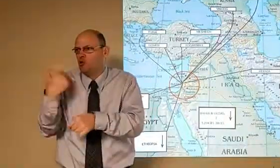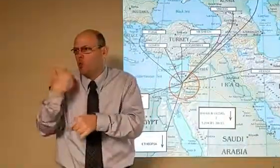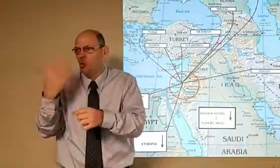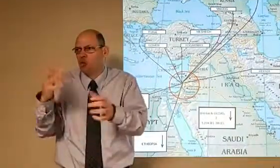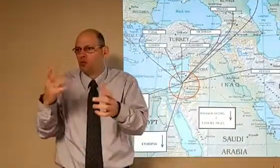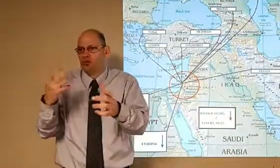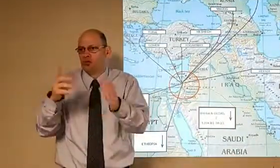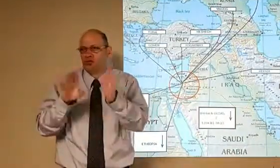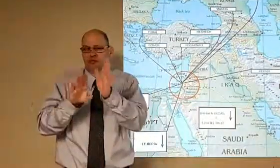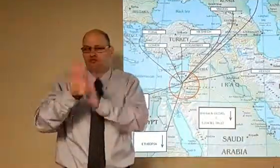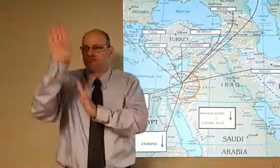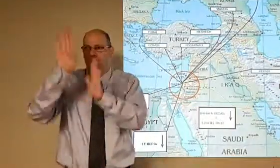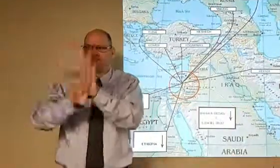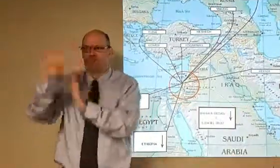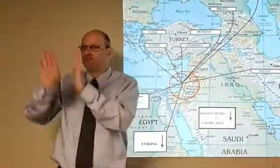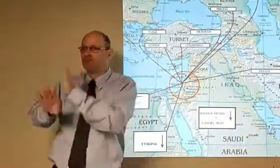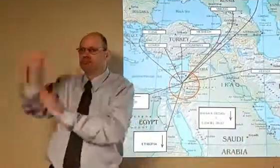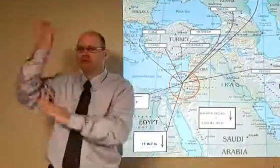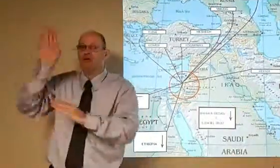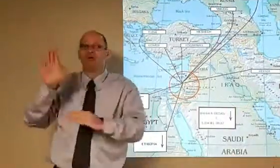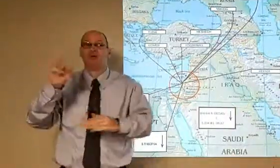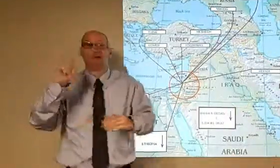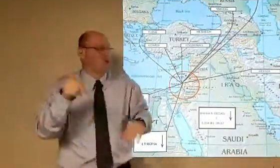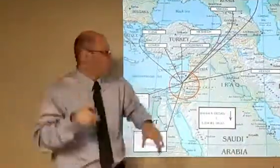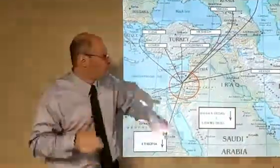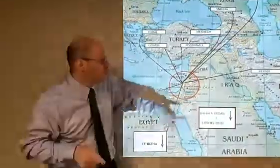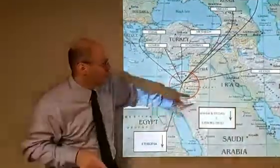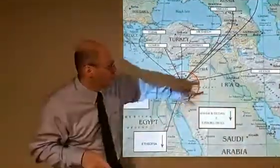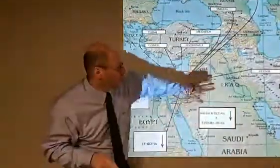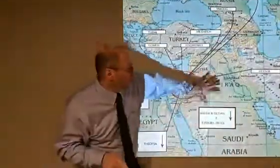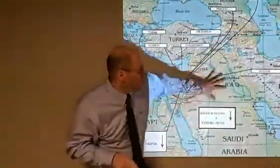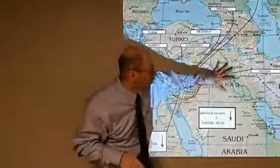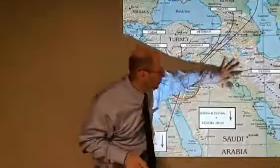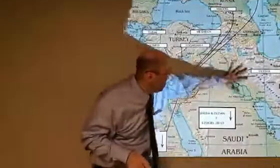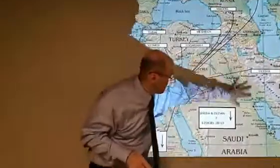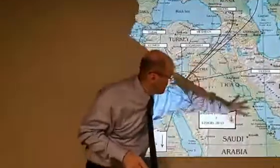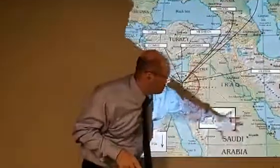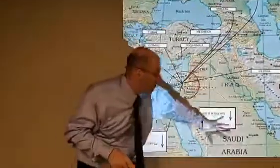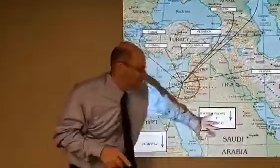been done maybe like 10 years ago or so. It's been developed over time.